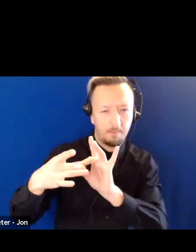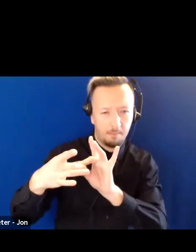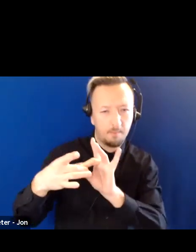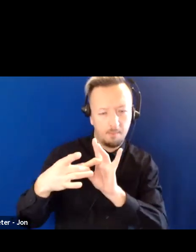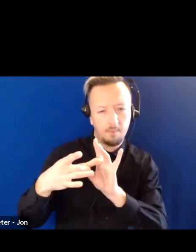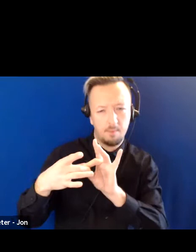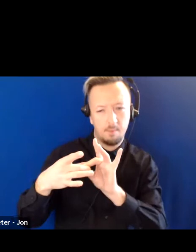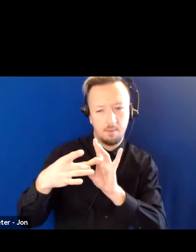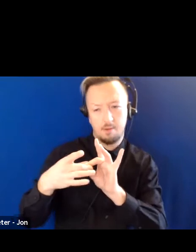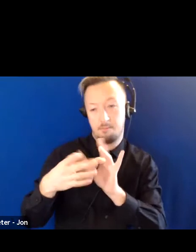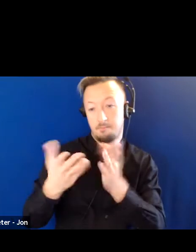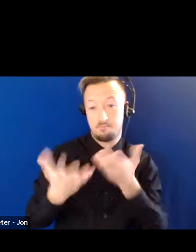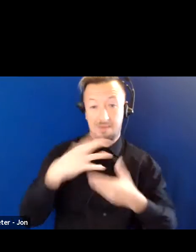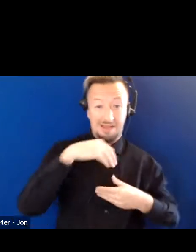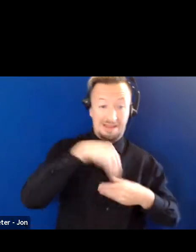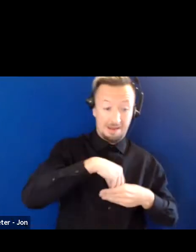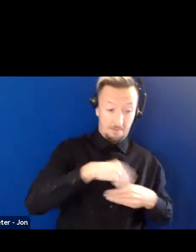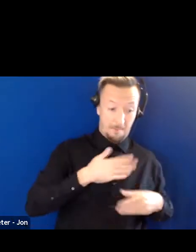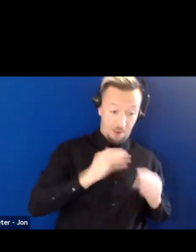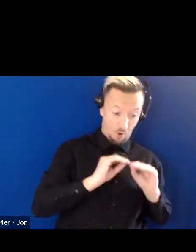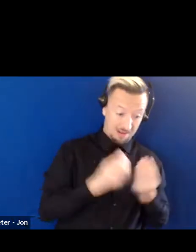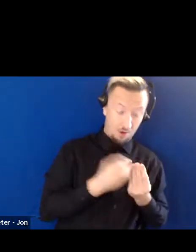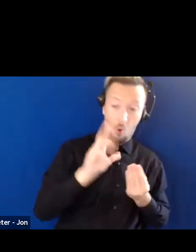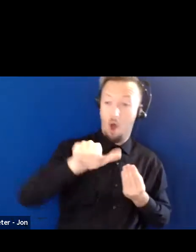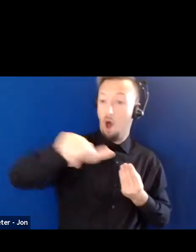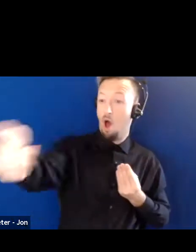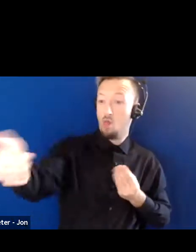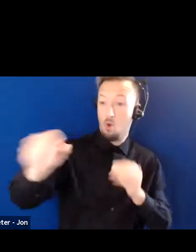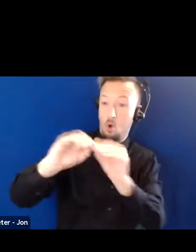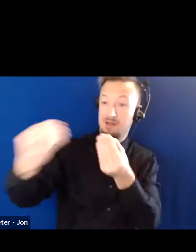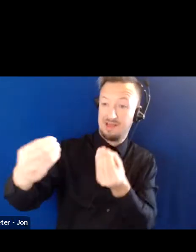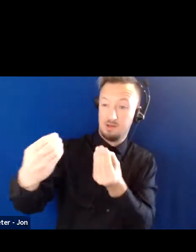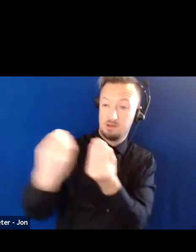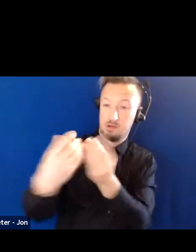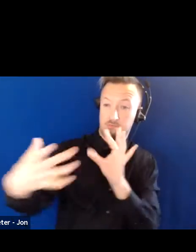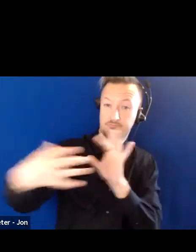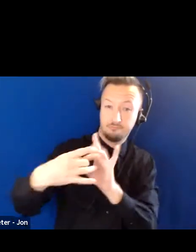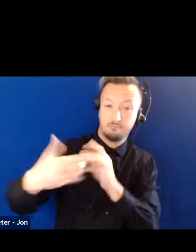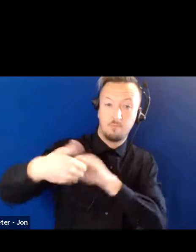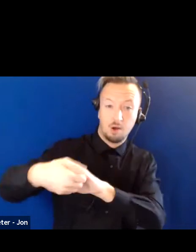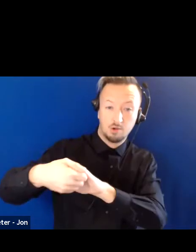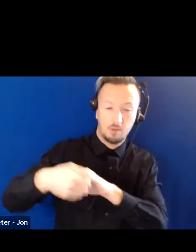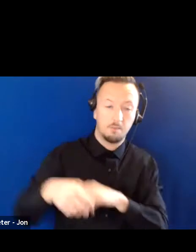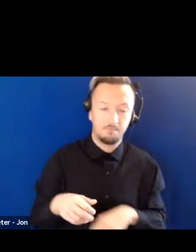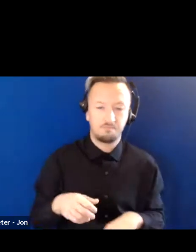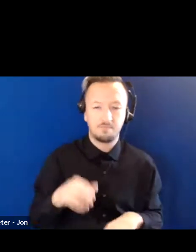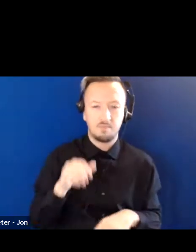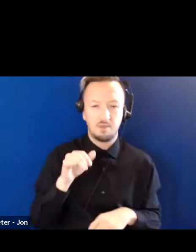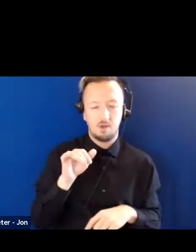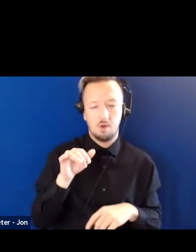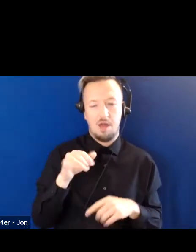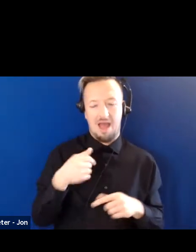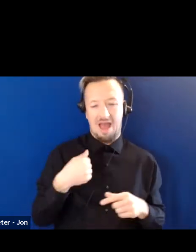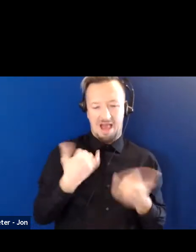whether internal or external. Another, and I'm going to talk about internally a little bit, and then I'll pass it